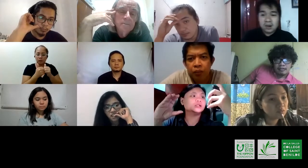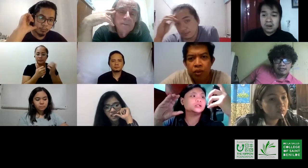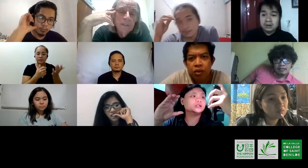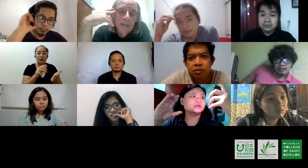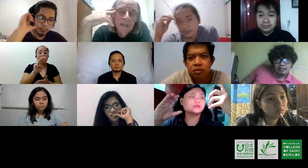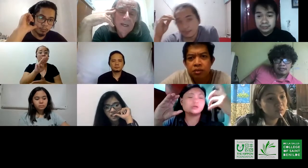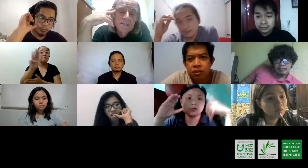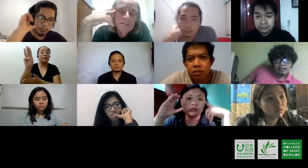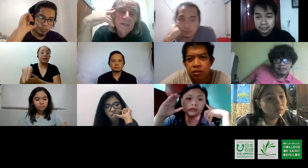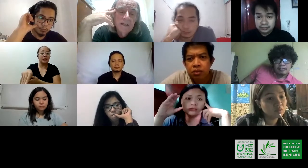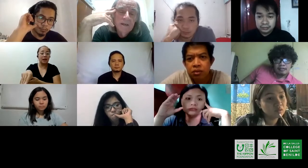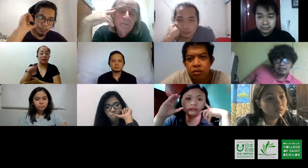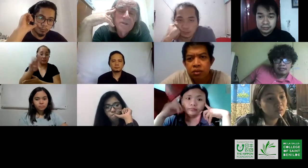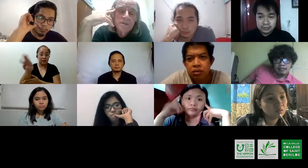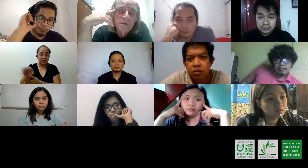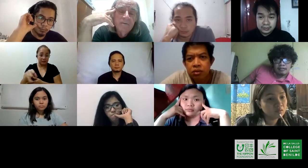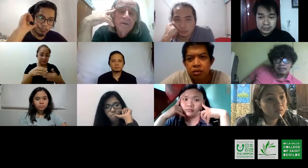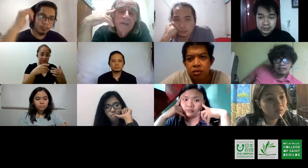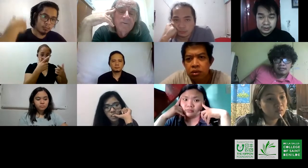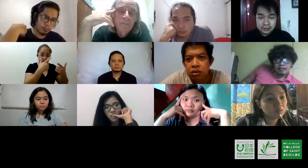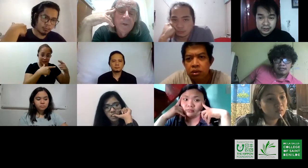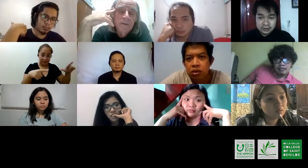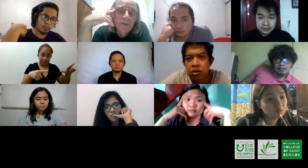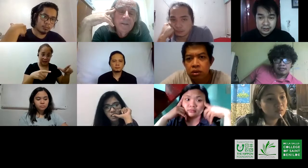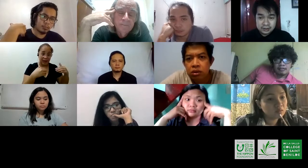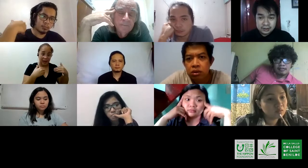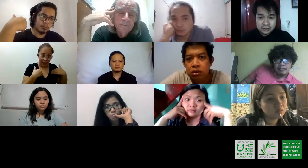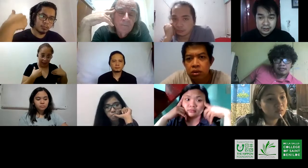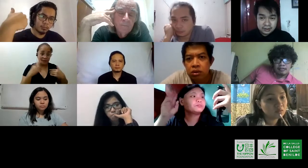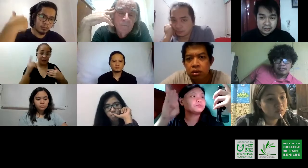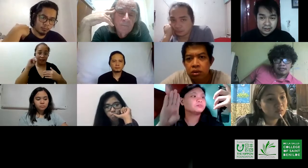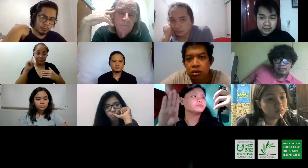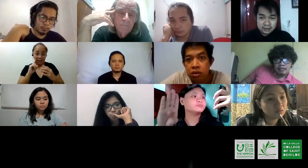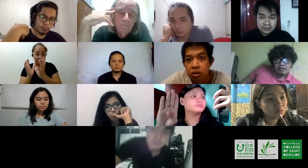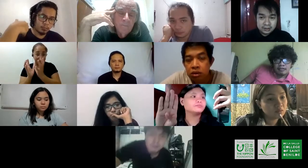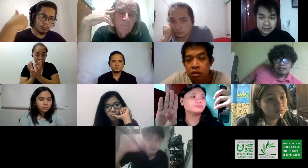Manila? It has a sign language. Does it have a deaf community?